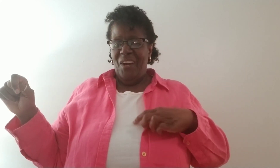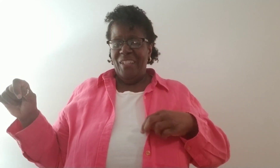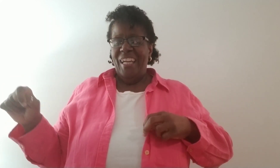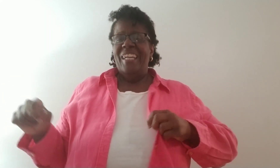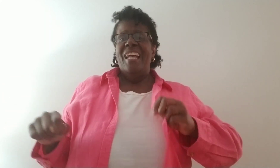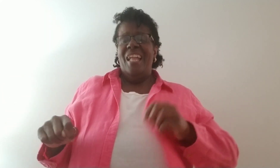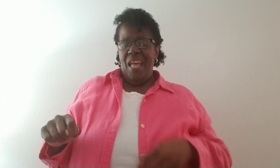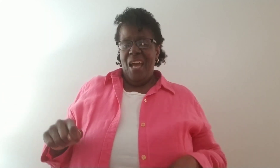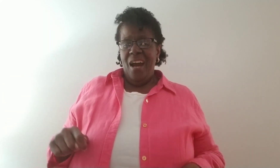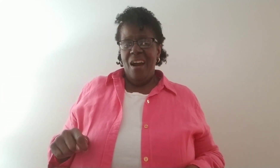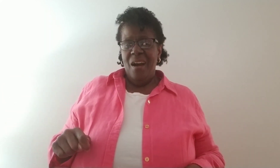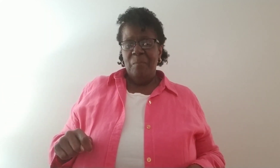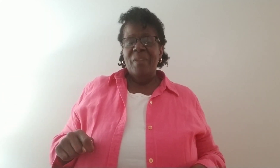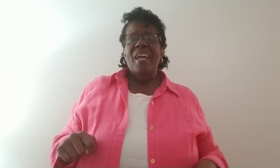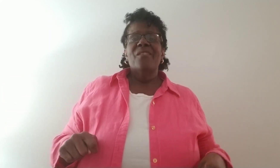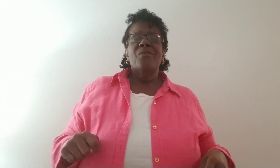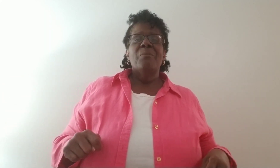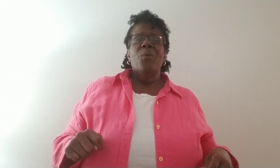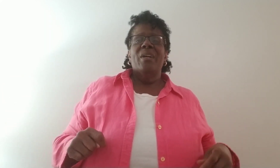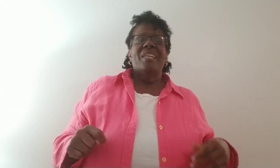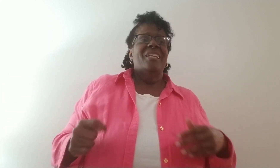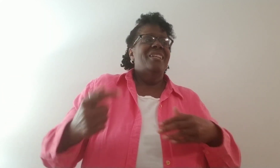Okay, every morning.